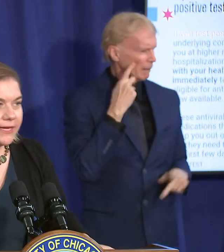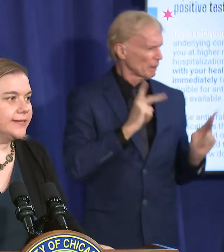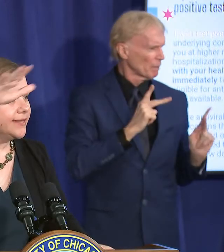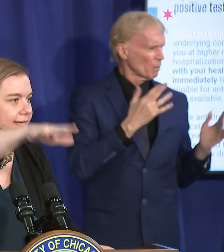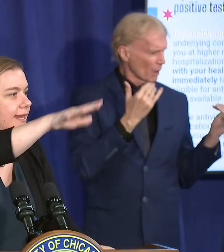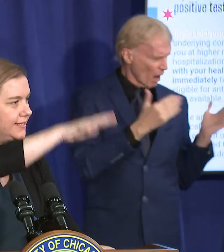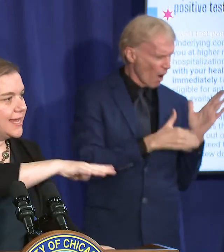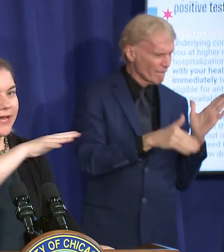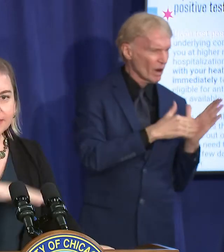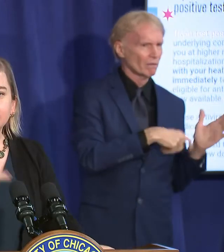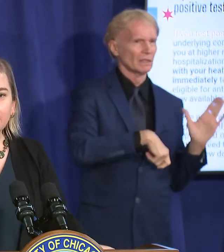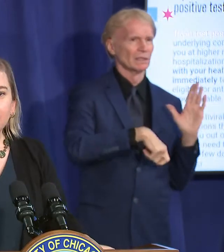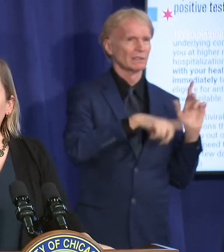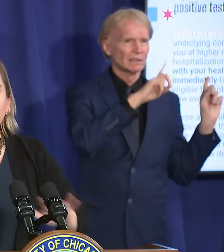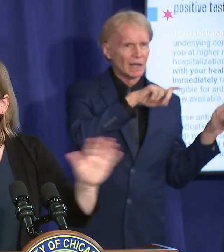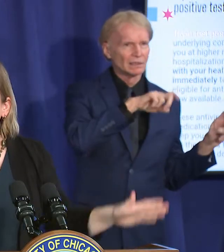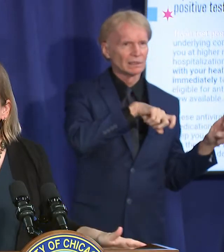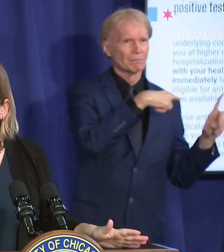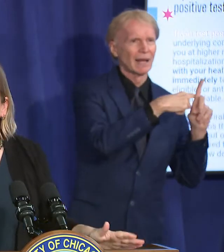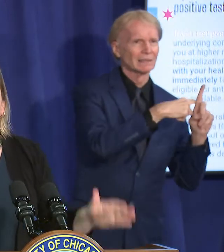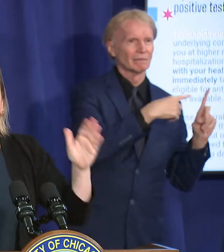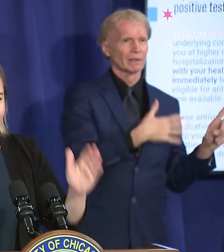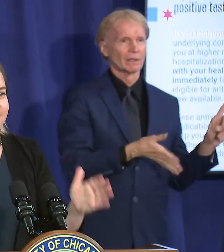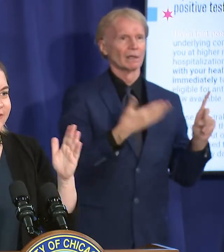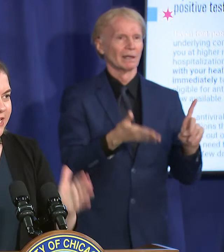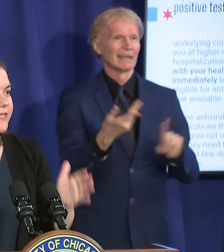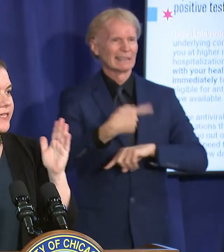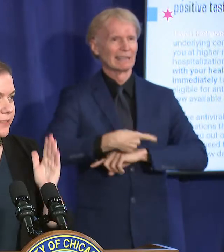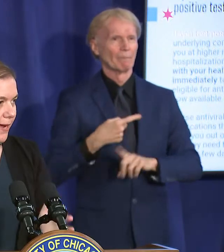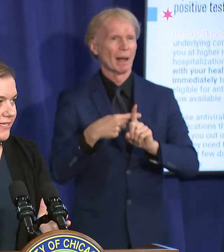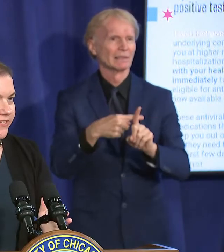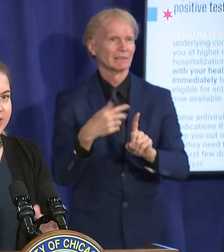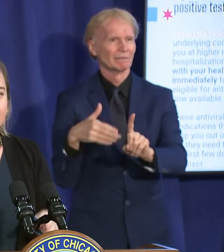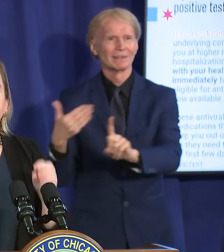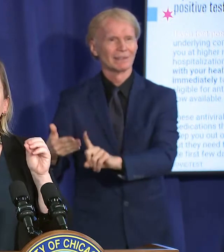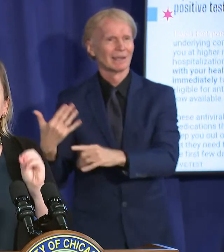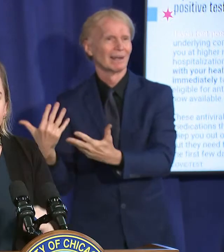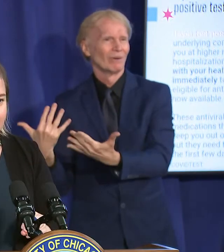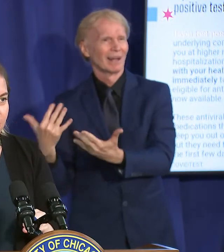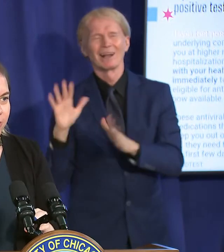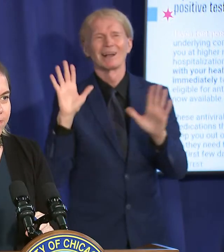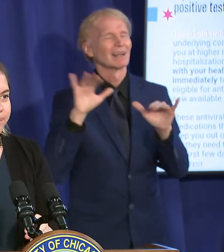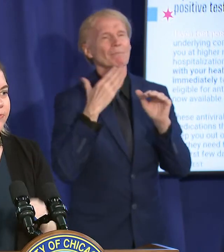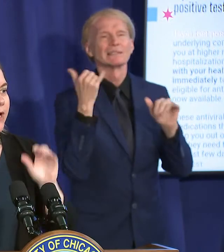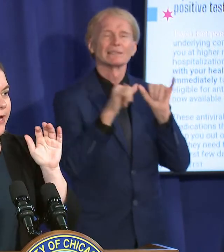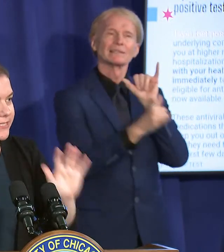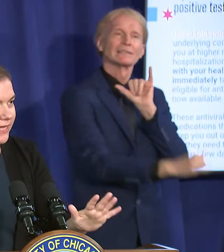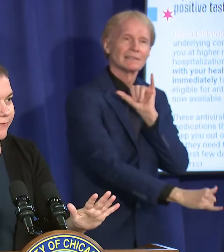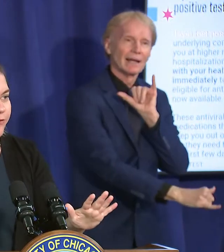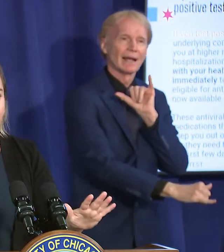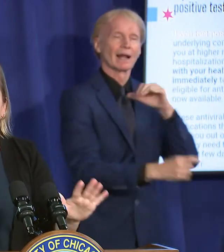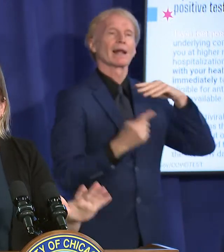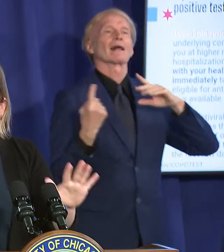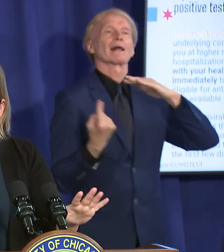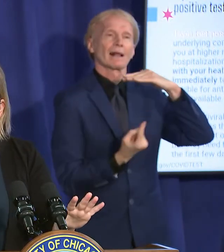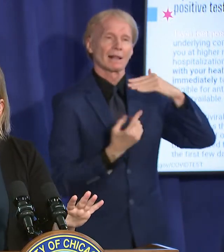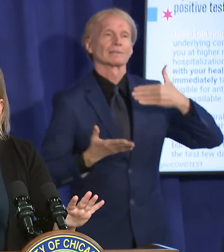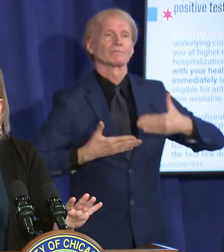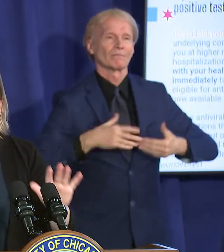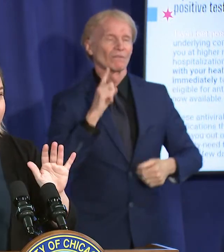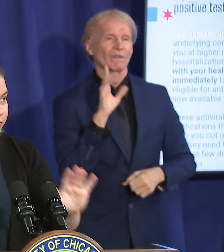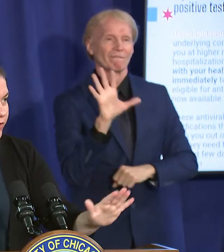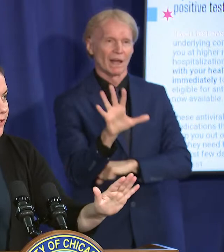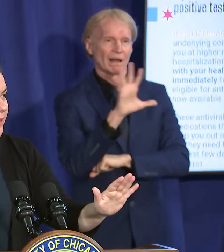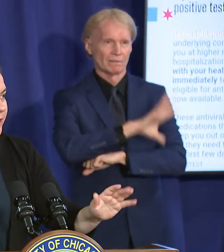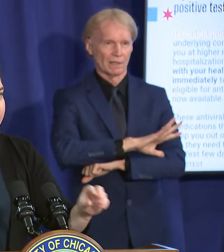repeatedly getting tests. Please don't do that. A positive test is a positive test. stay home, isolate for 5